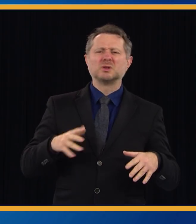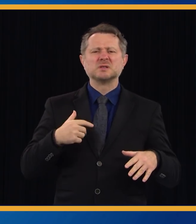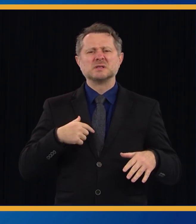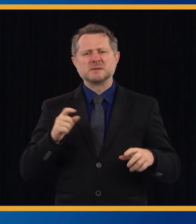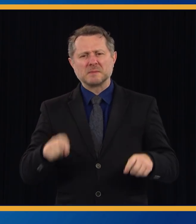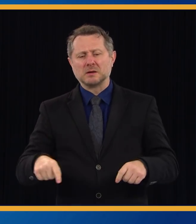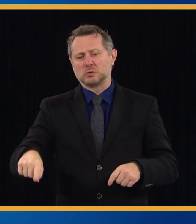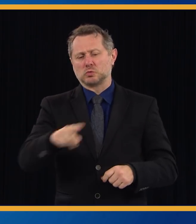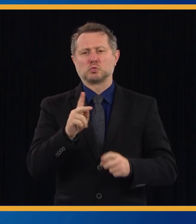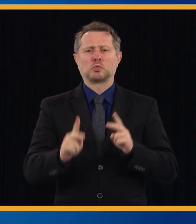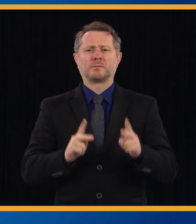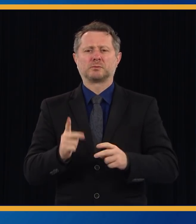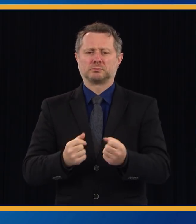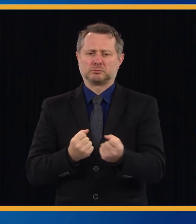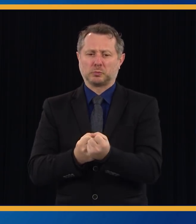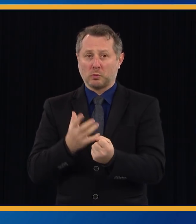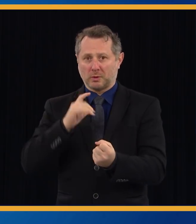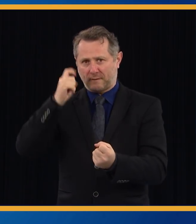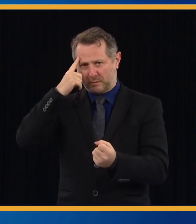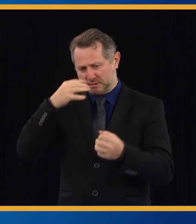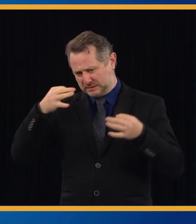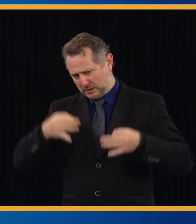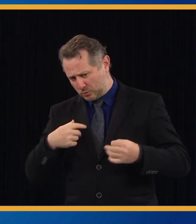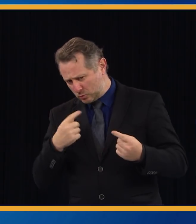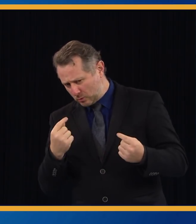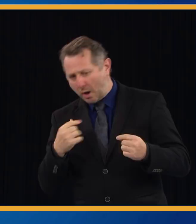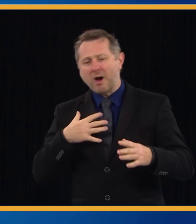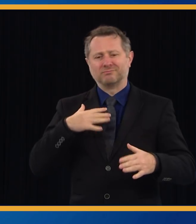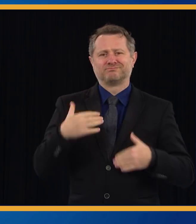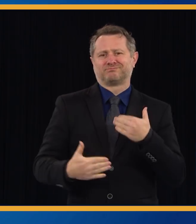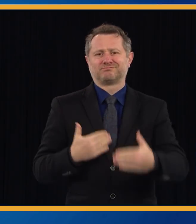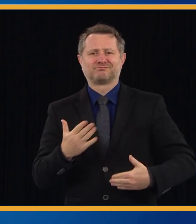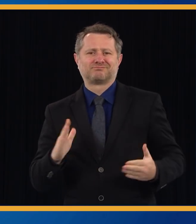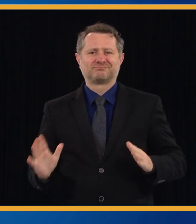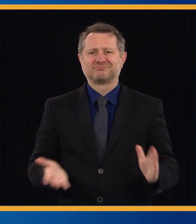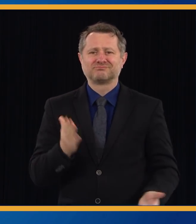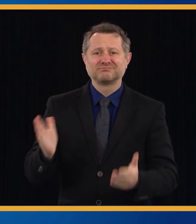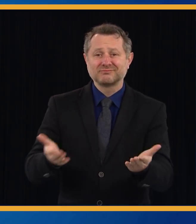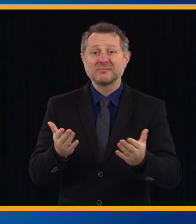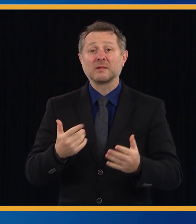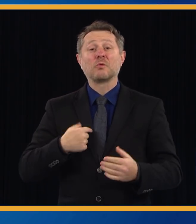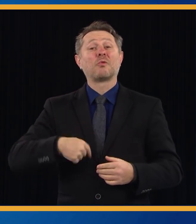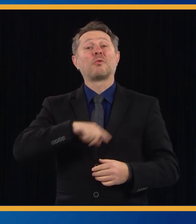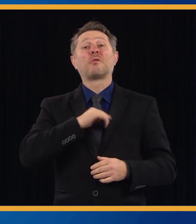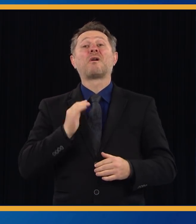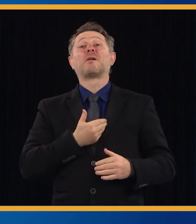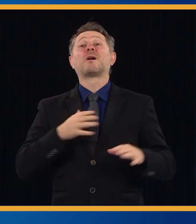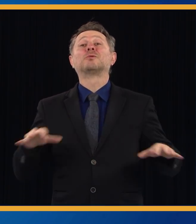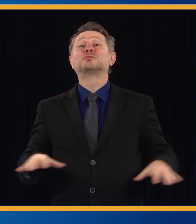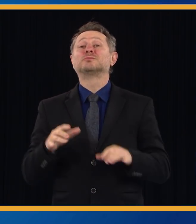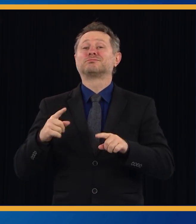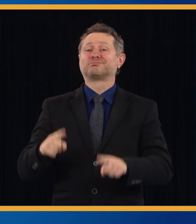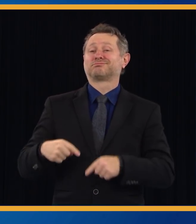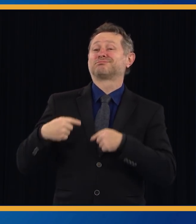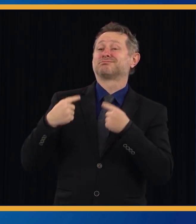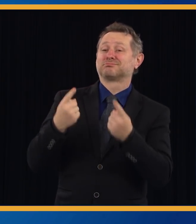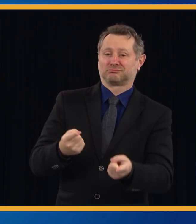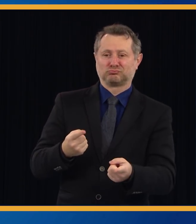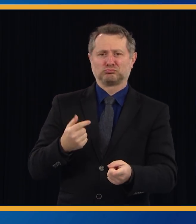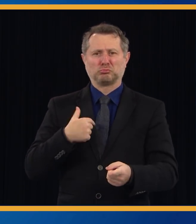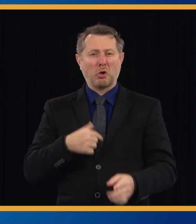action. What we have done here, government couldn't do. It was a pure function of what people